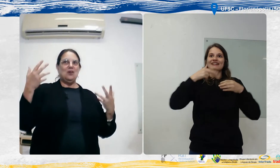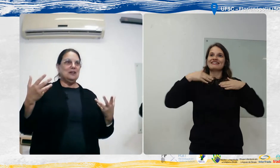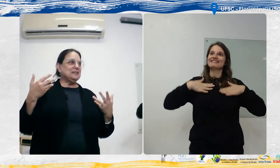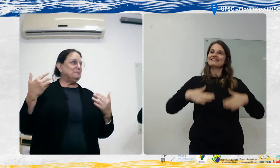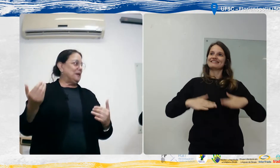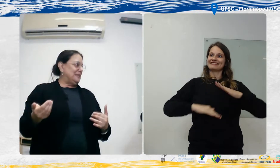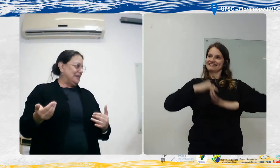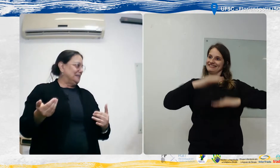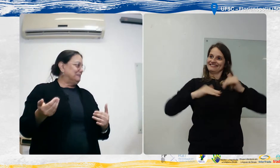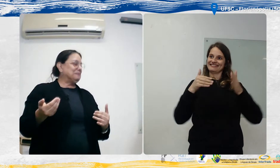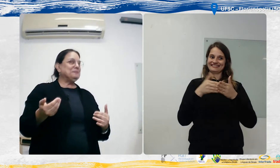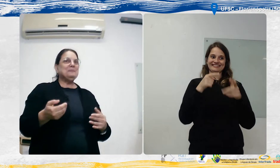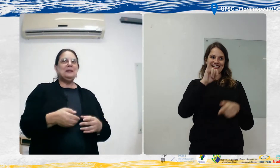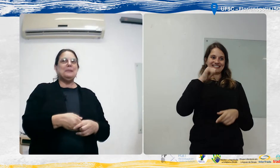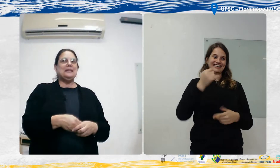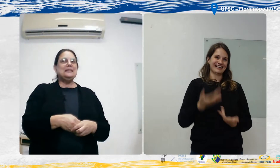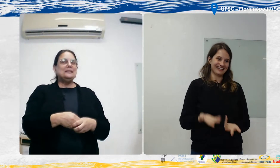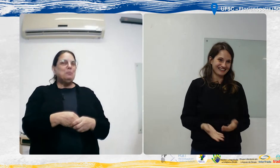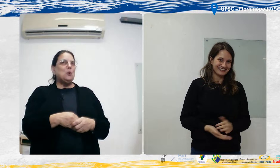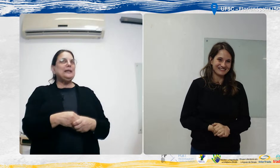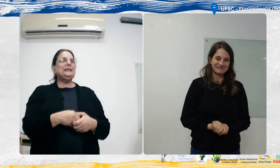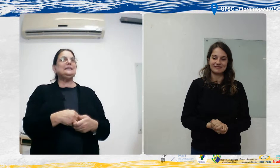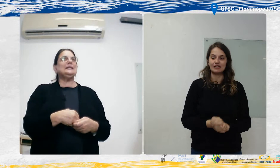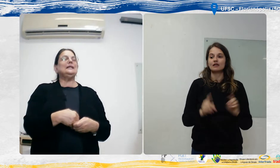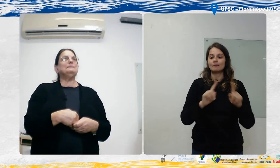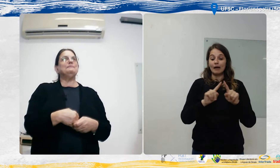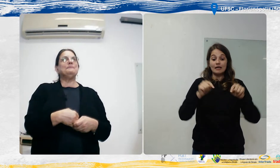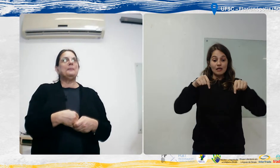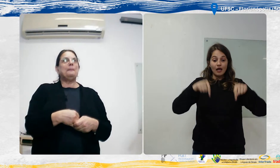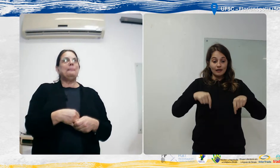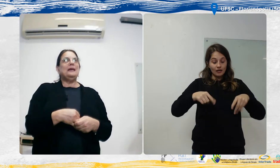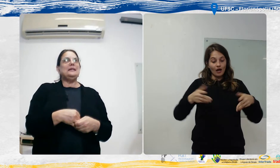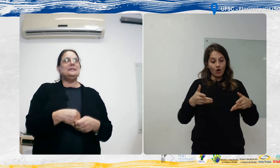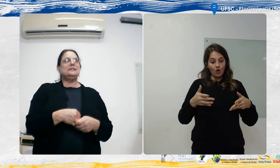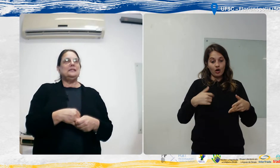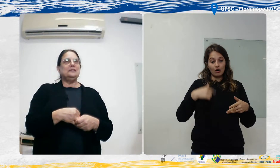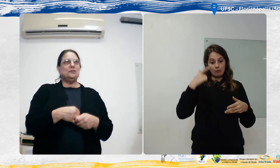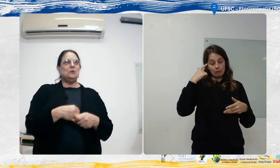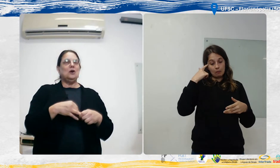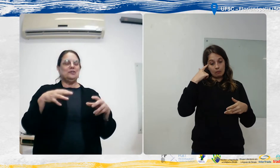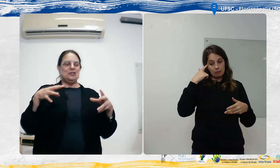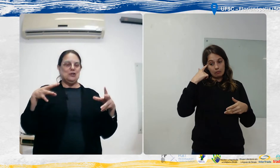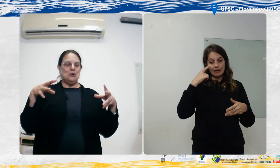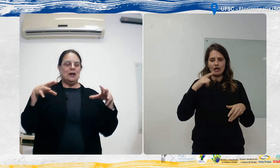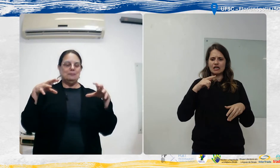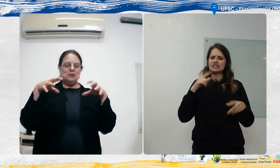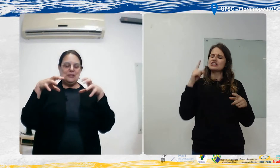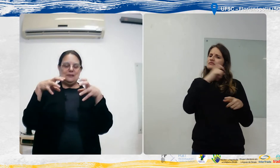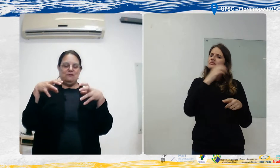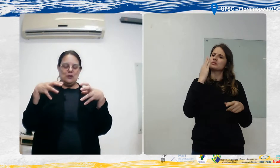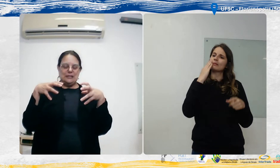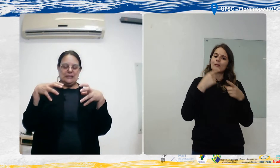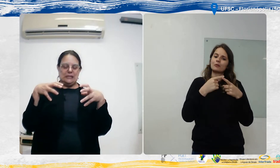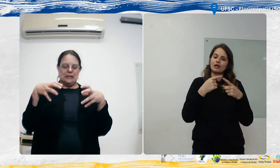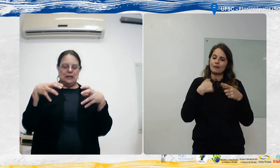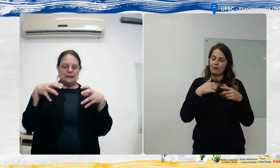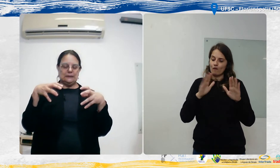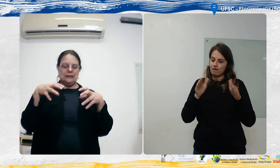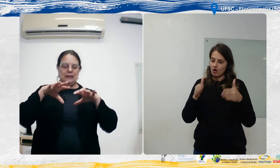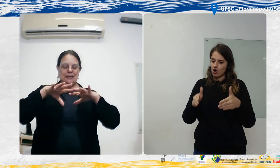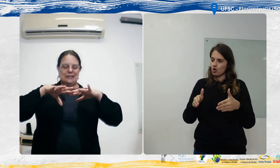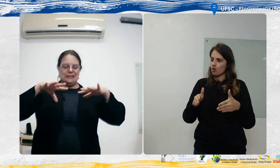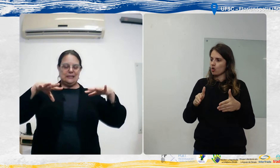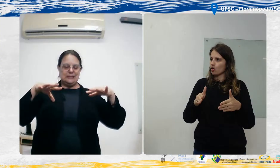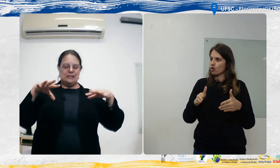formed thoughts by then. But at this point, it's so hard to know. I'm just focusing